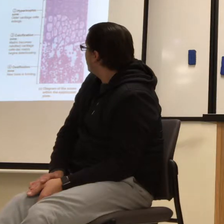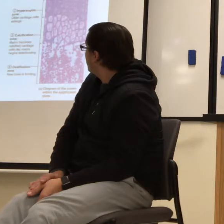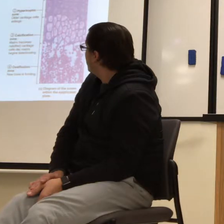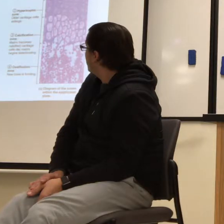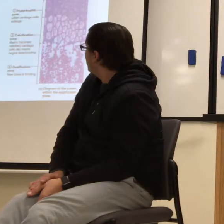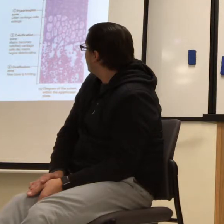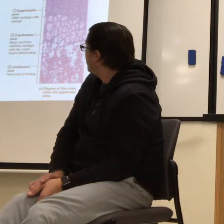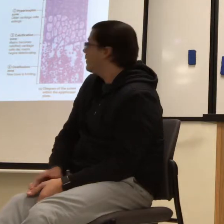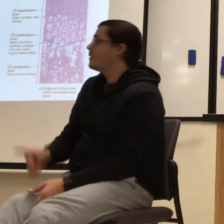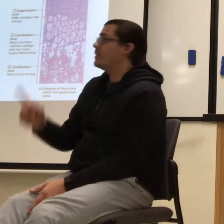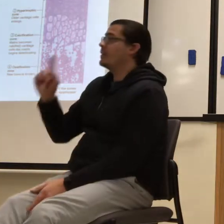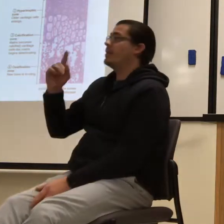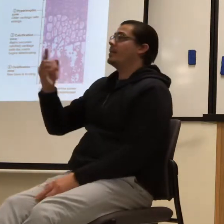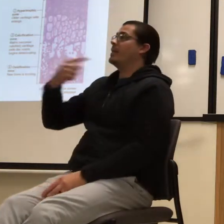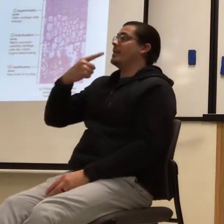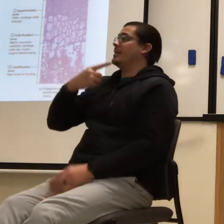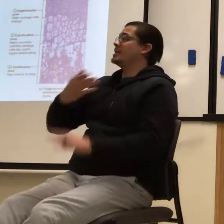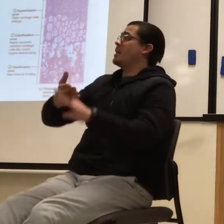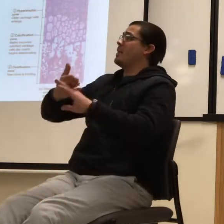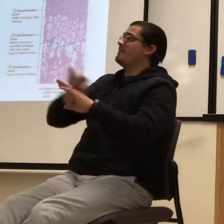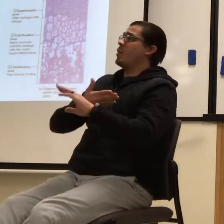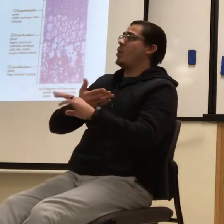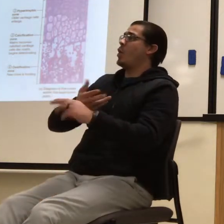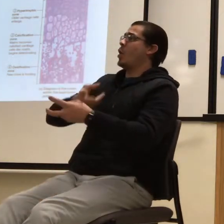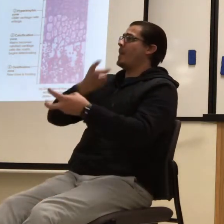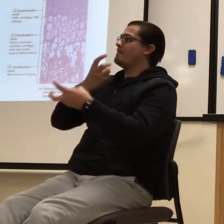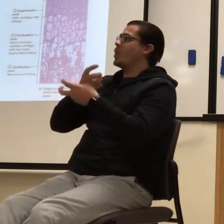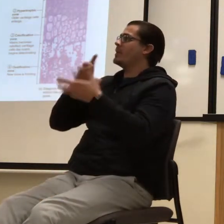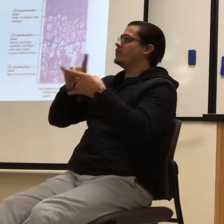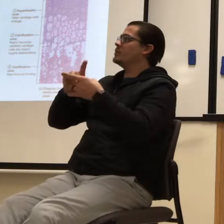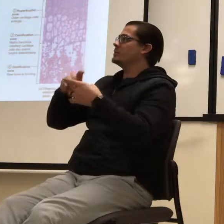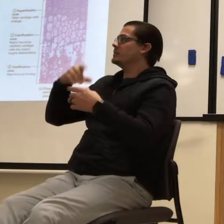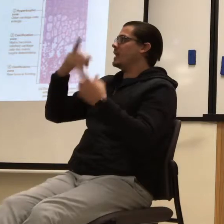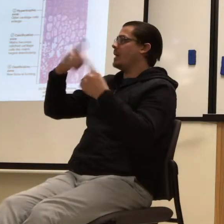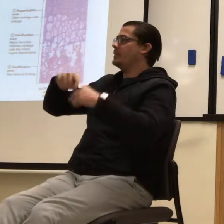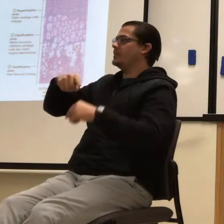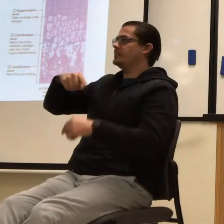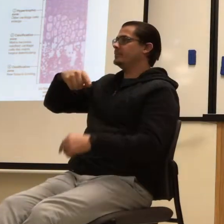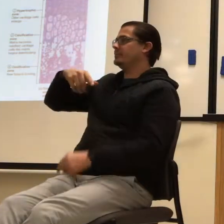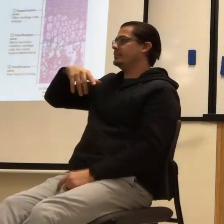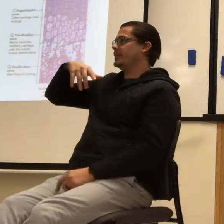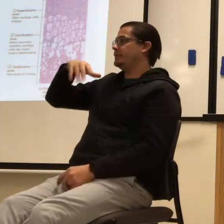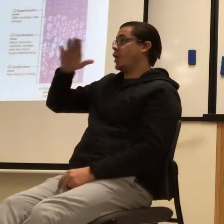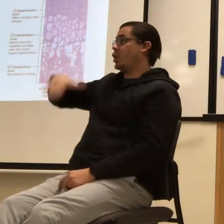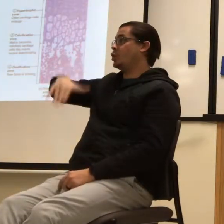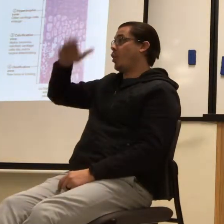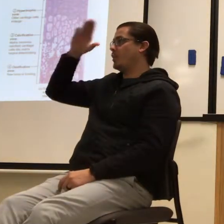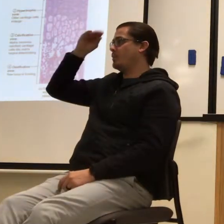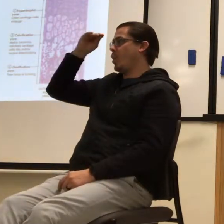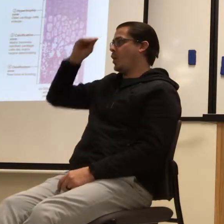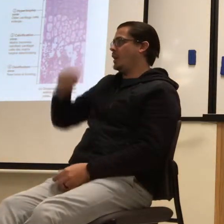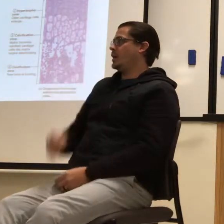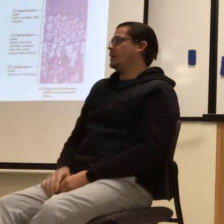This is prior to bony fusion. What's happening in a growing boy? Top zone, proliferation zone.